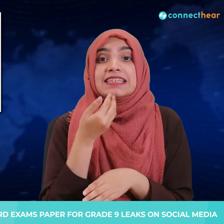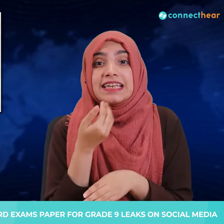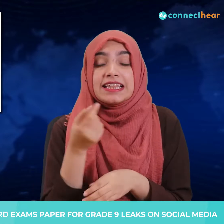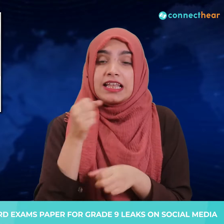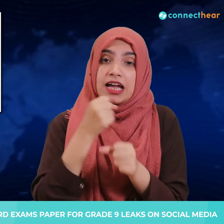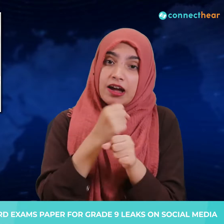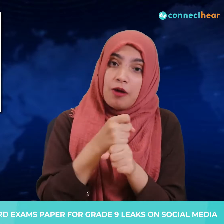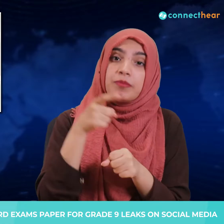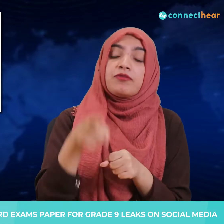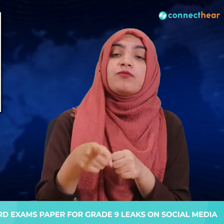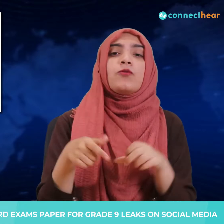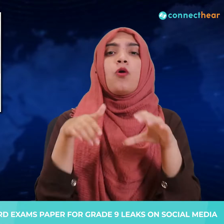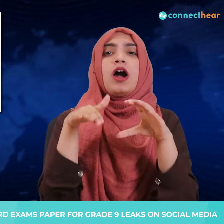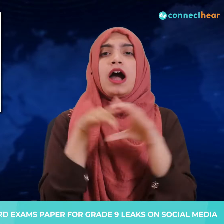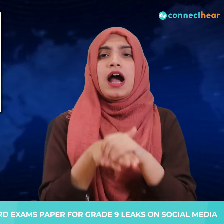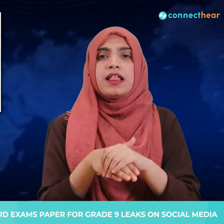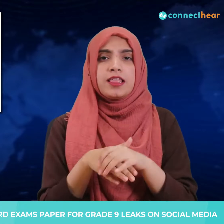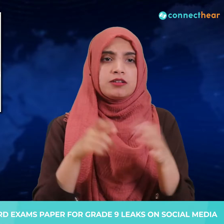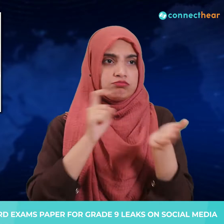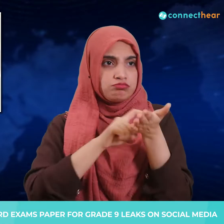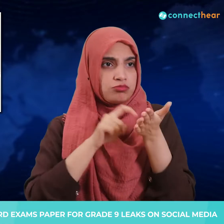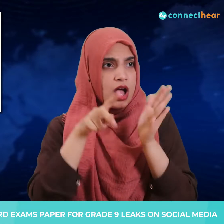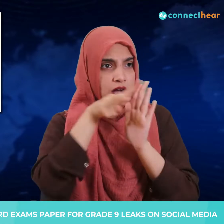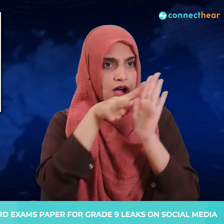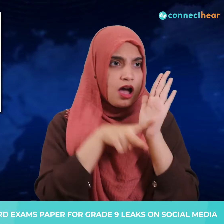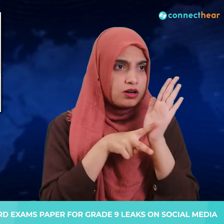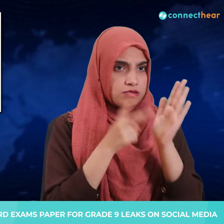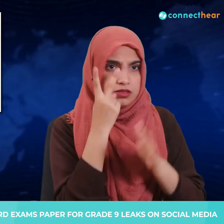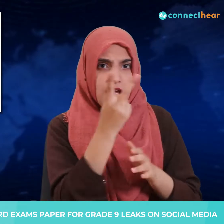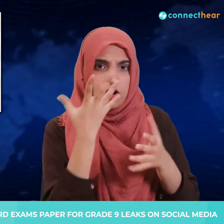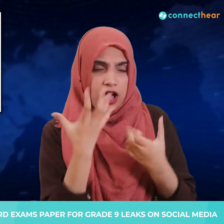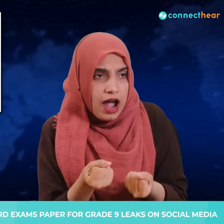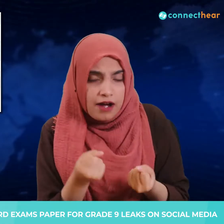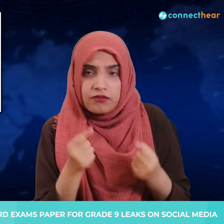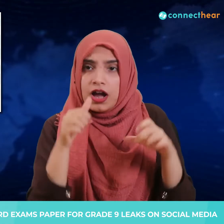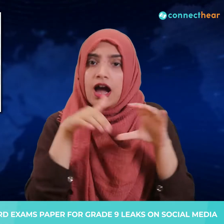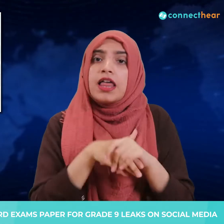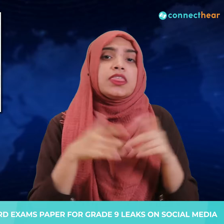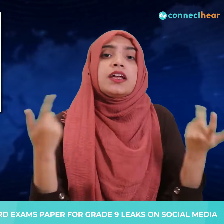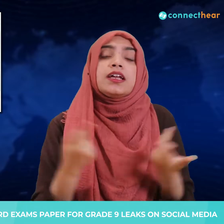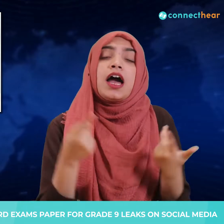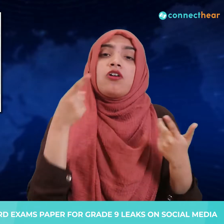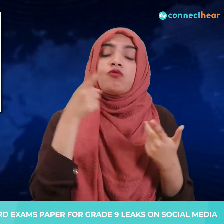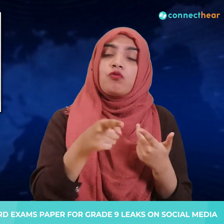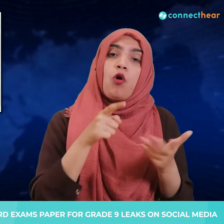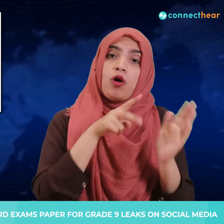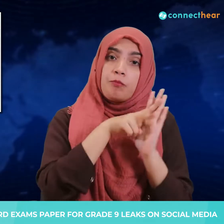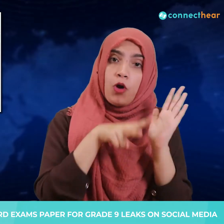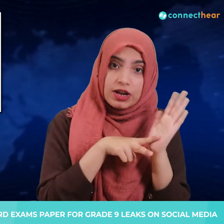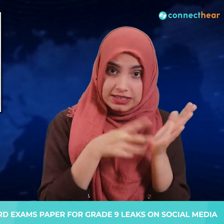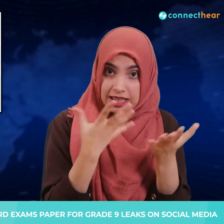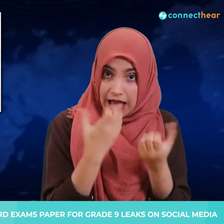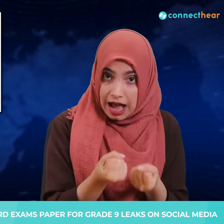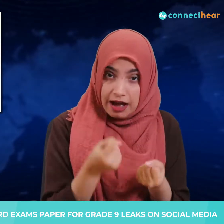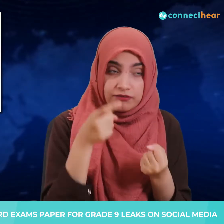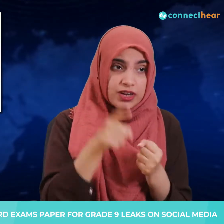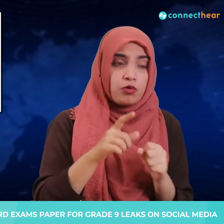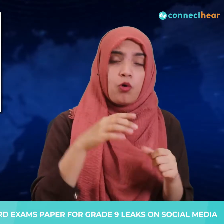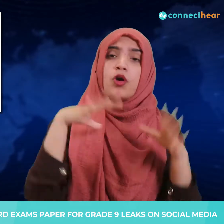The Sindh government had imposed Section 144 at the exam centers, which meant that people were